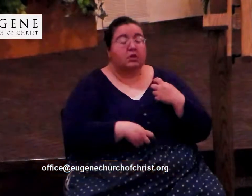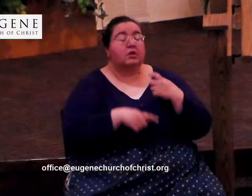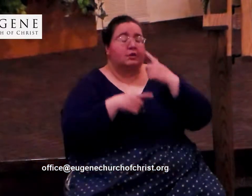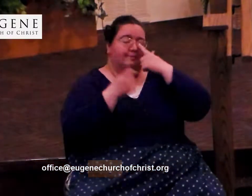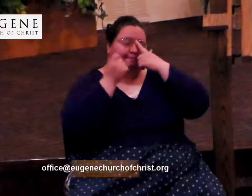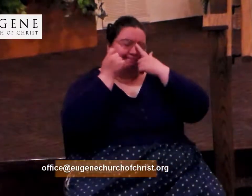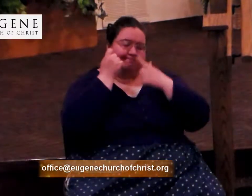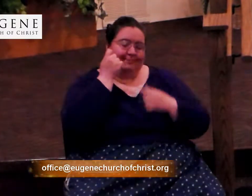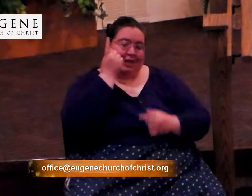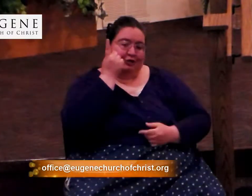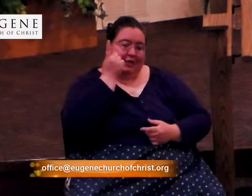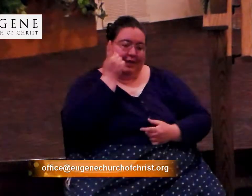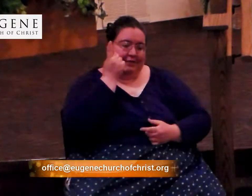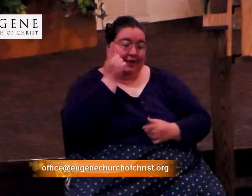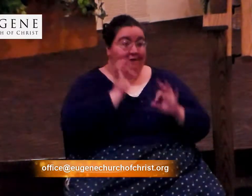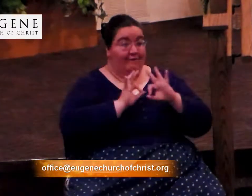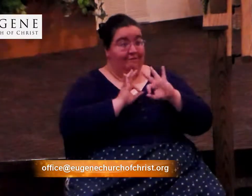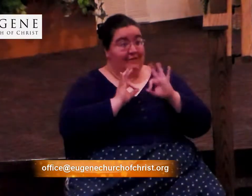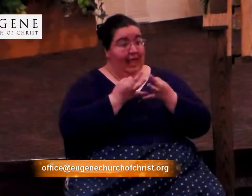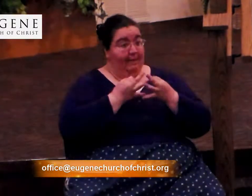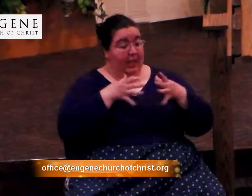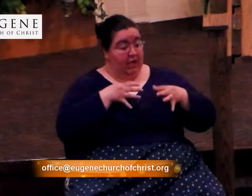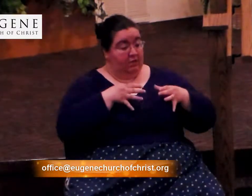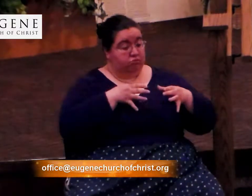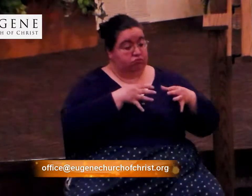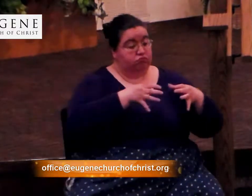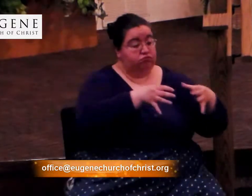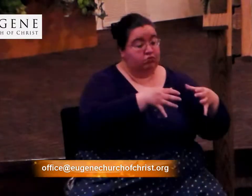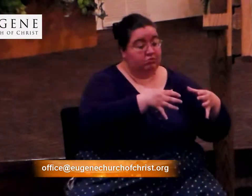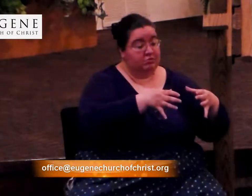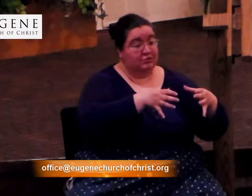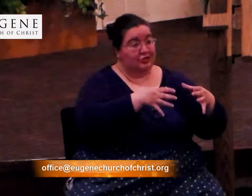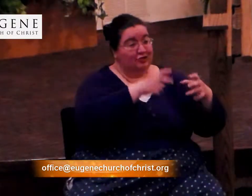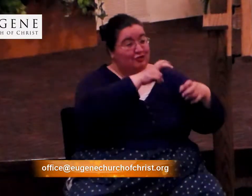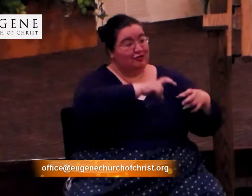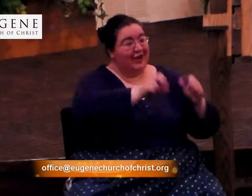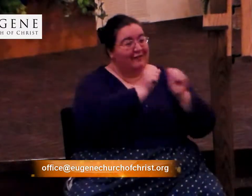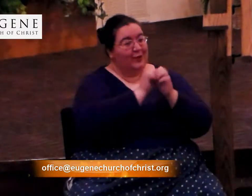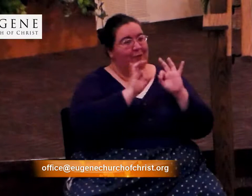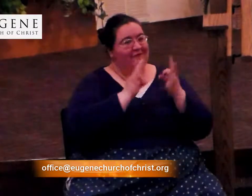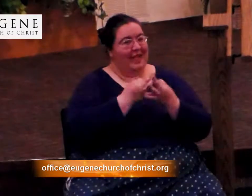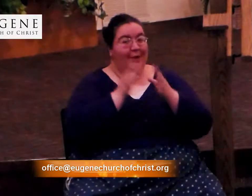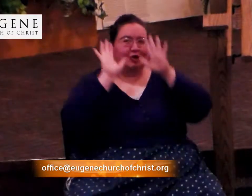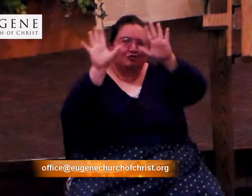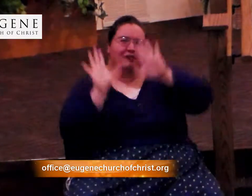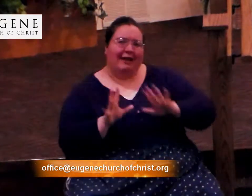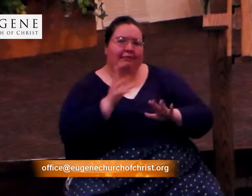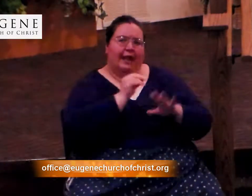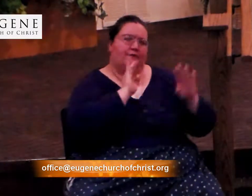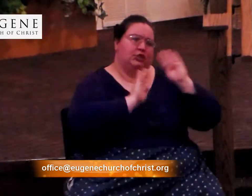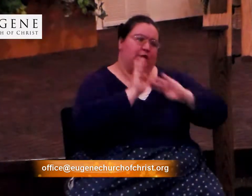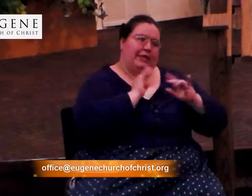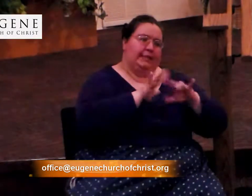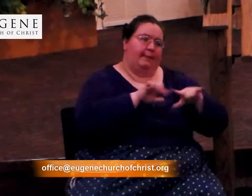along is a great thing sometimes and an incredibly frustrating thing sometimes. And as Abram and Lot and these families come